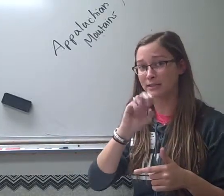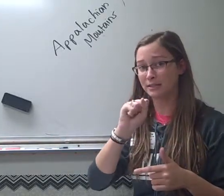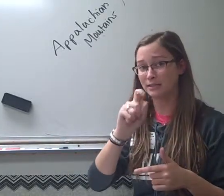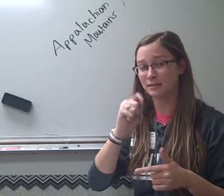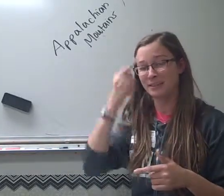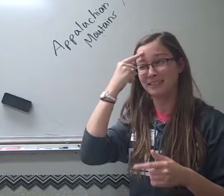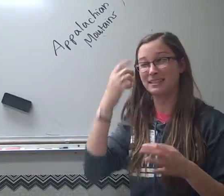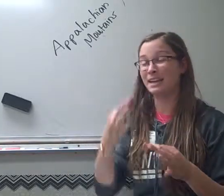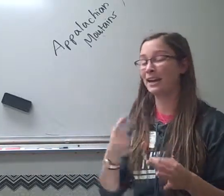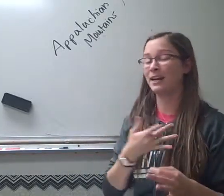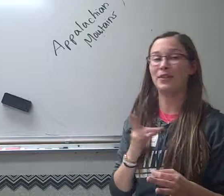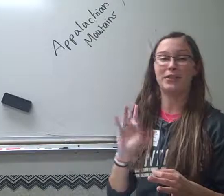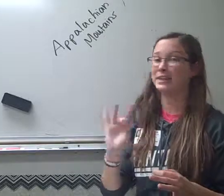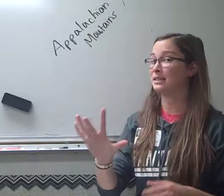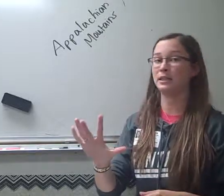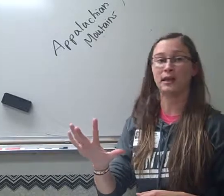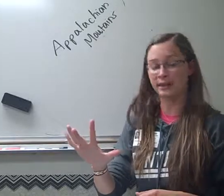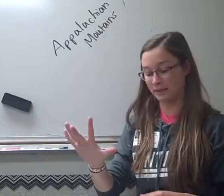colonists decided that they didn't like it.